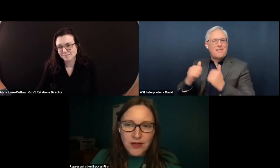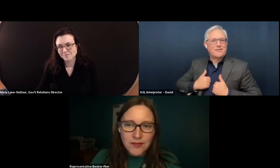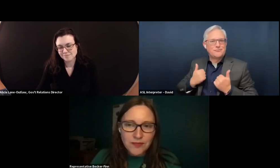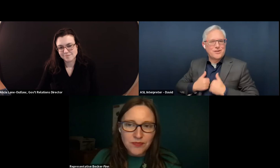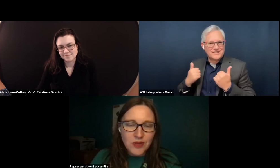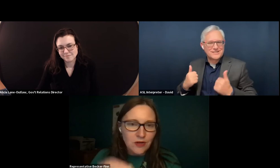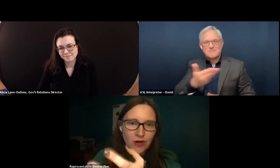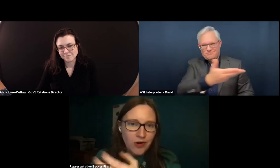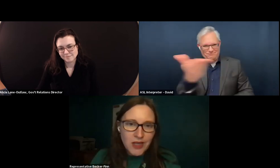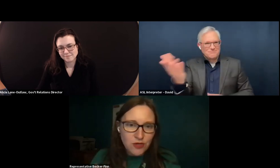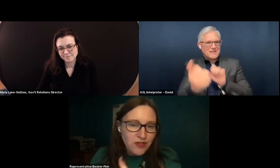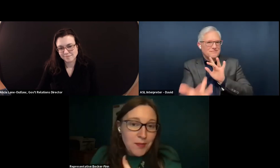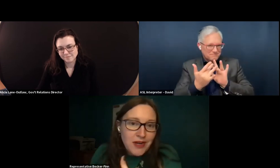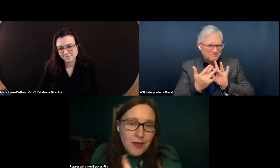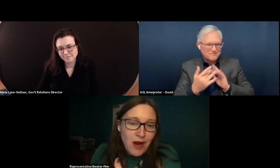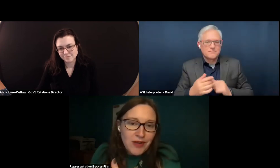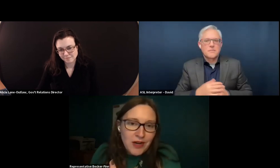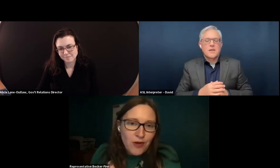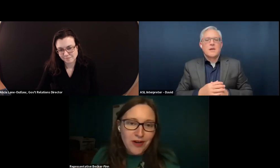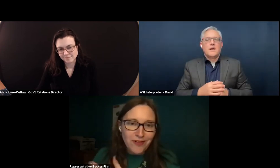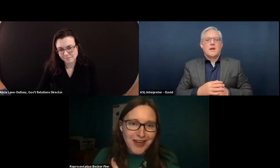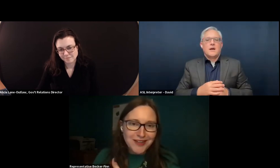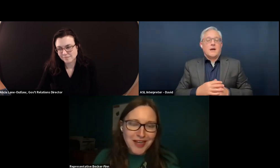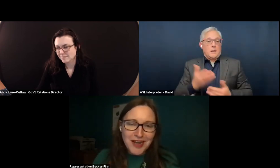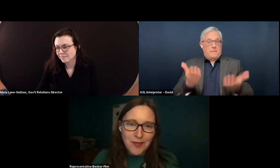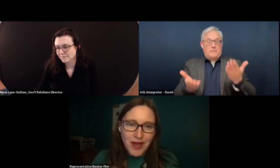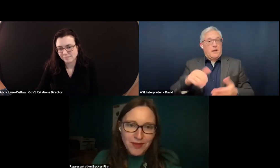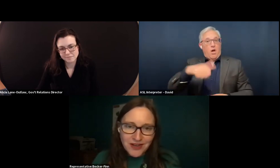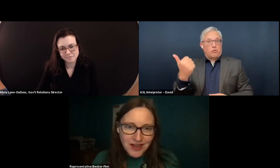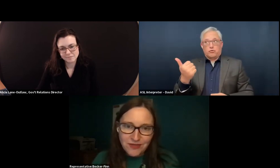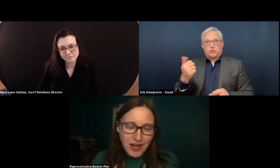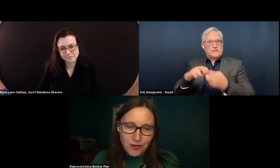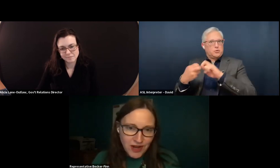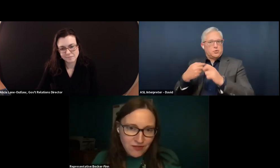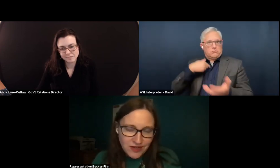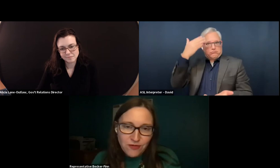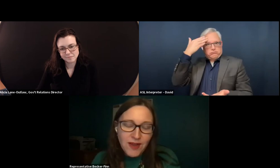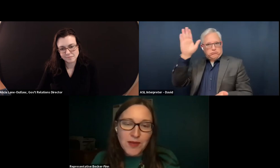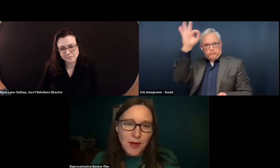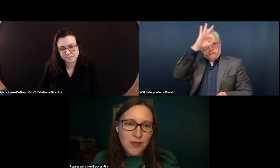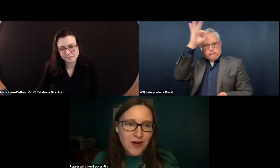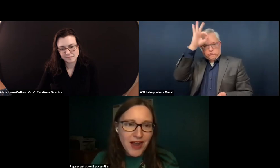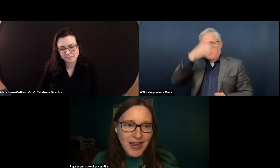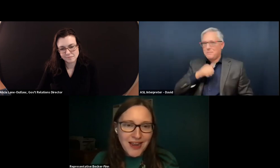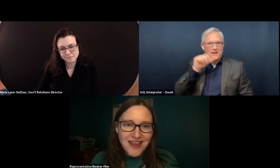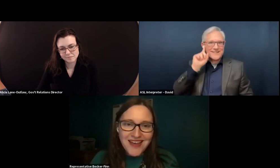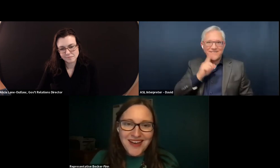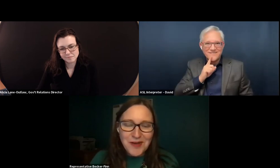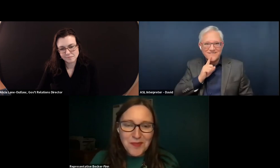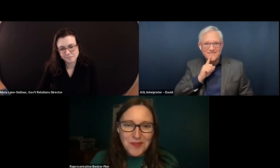out regarding issues I'm probably not aware of. Like I said, I'm not deaf and I don't have a deaf family member.